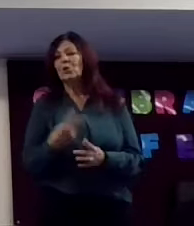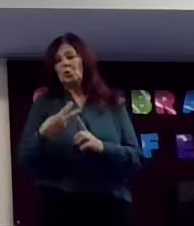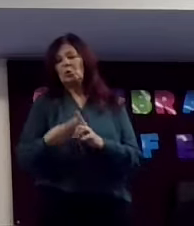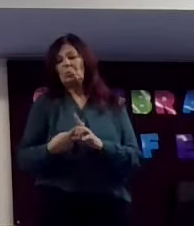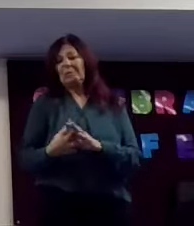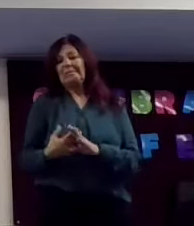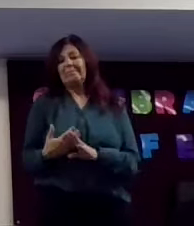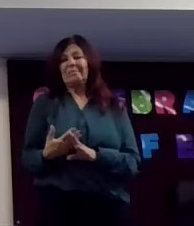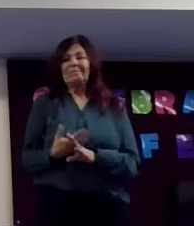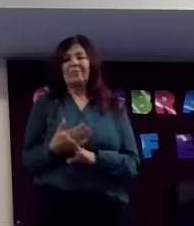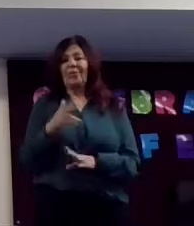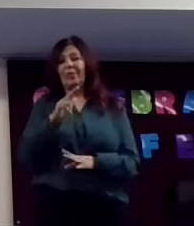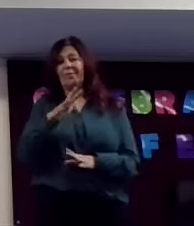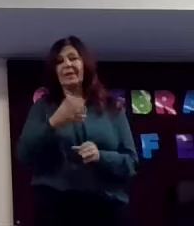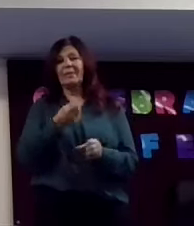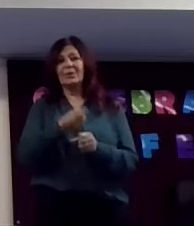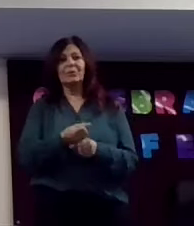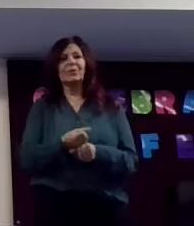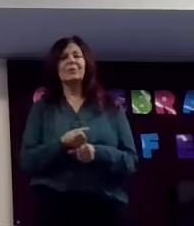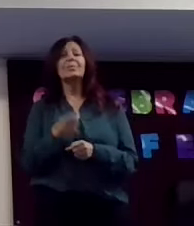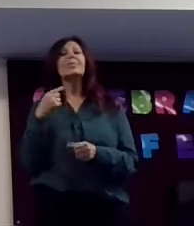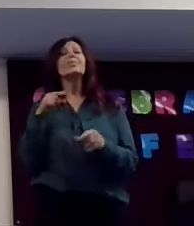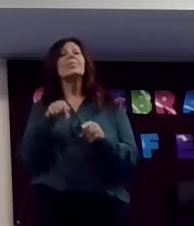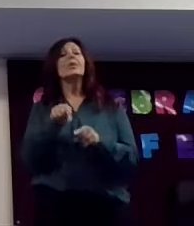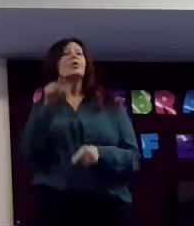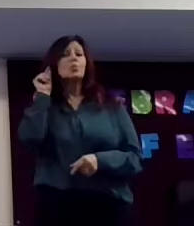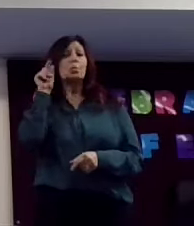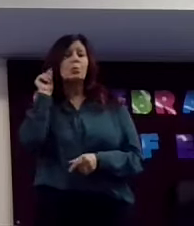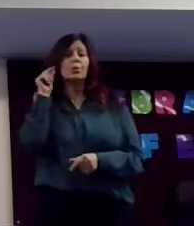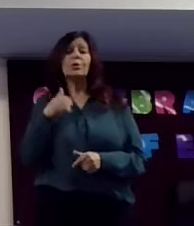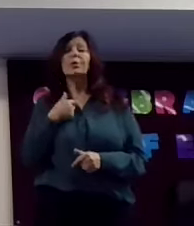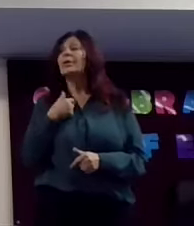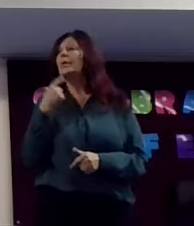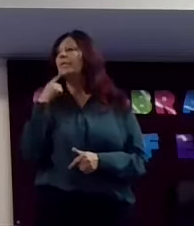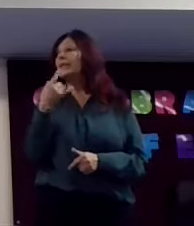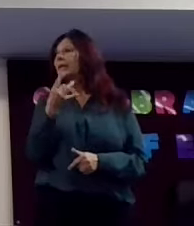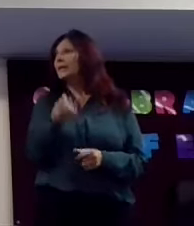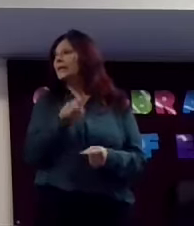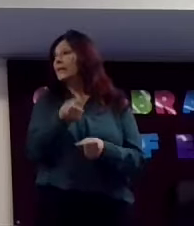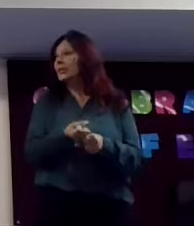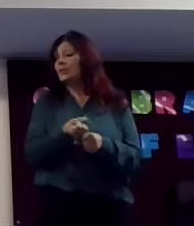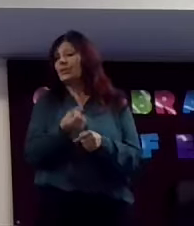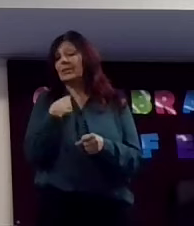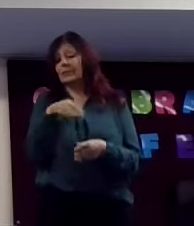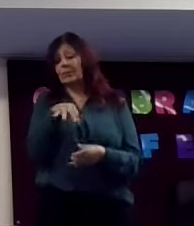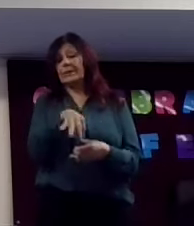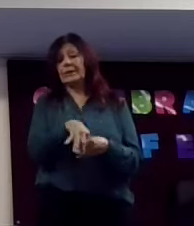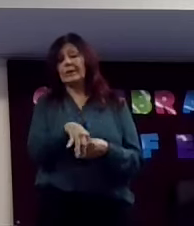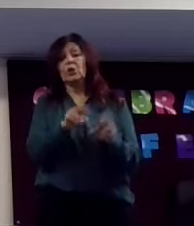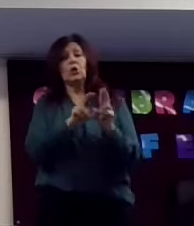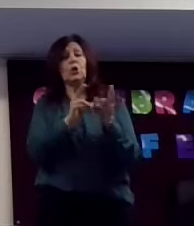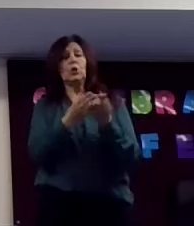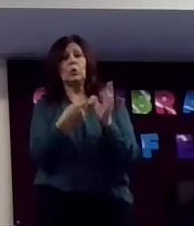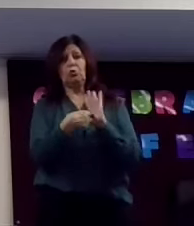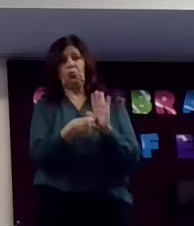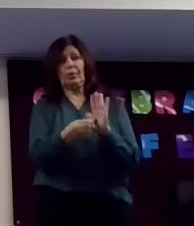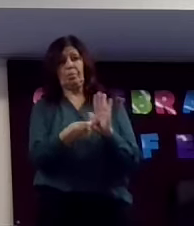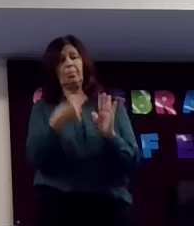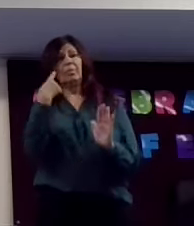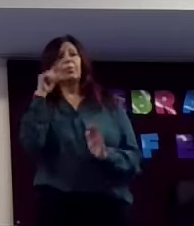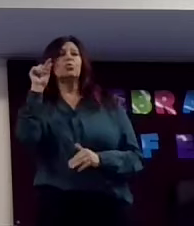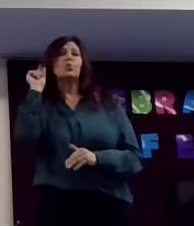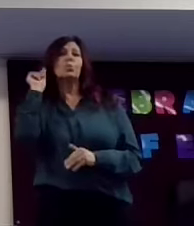shy of 35. While I was in the New York State Troopers, for 18 years, I was elected the union rep